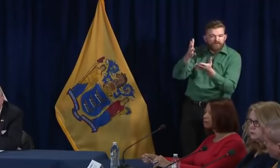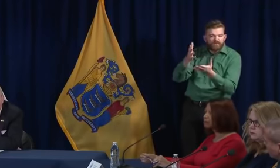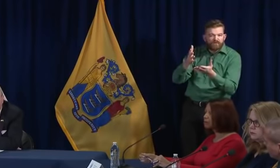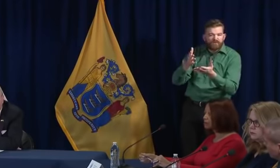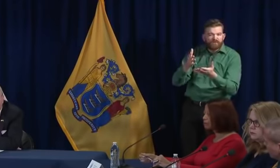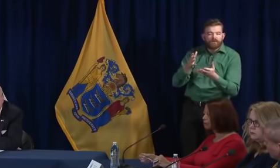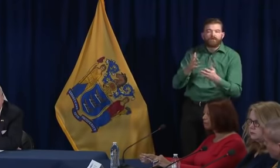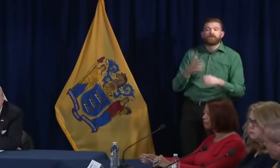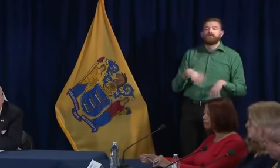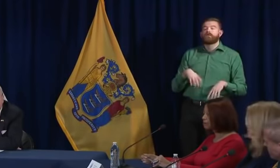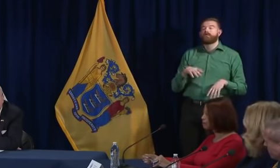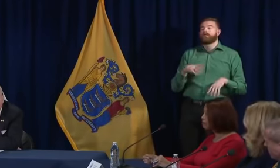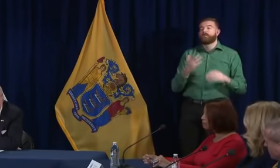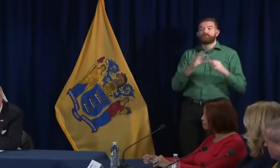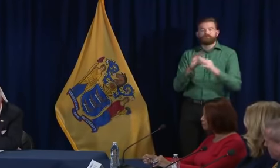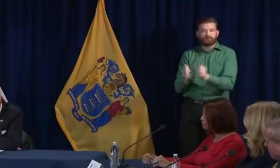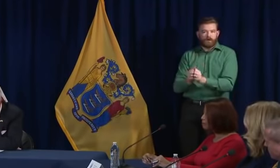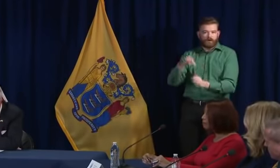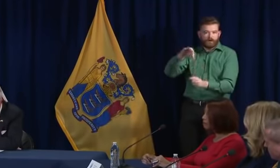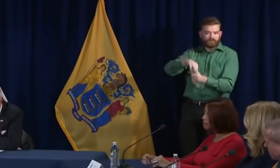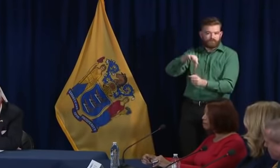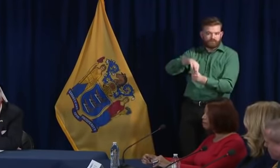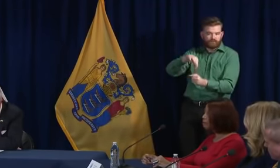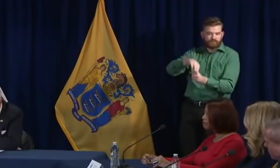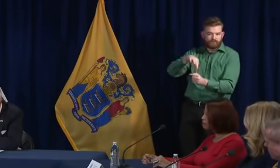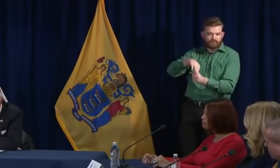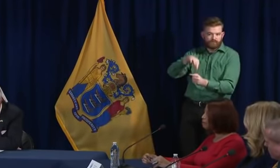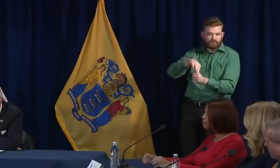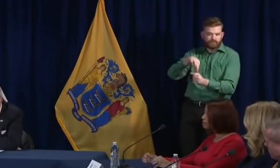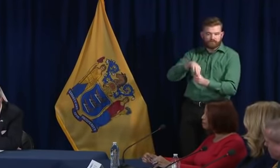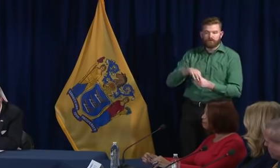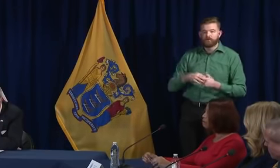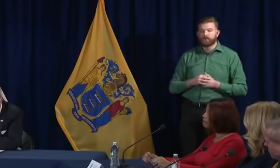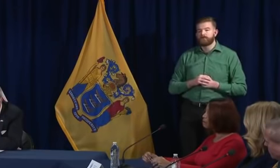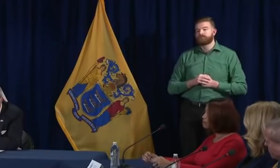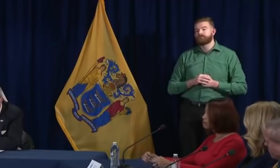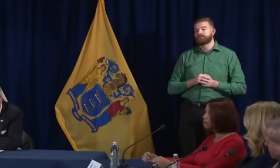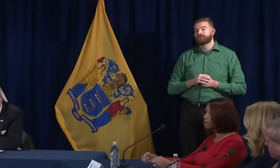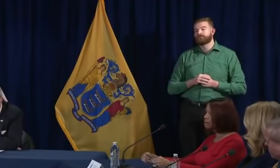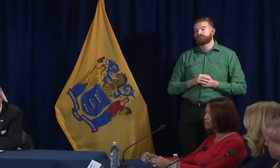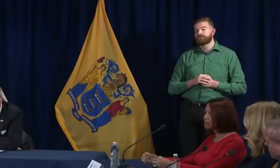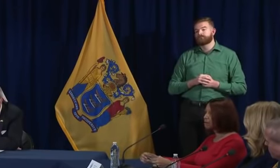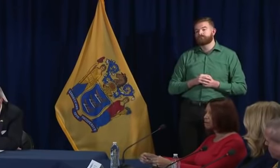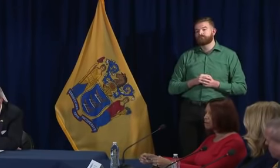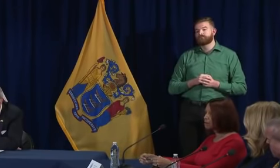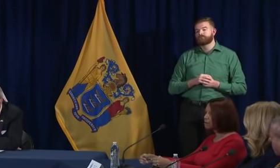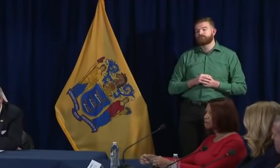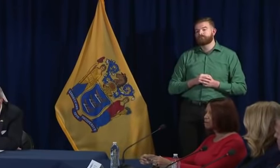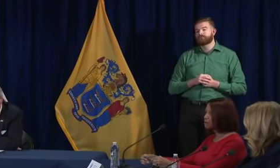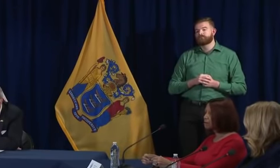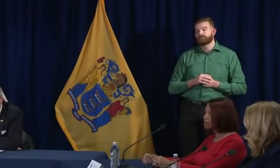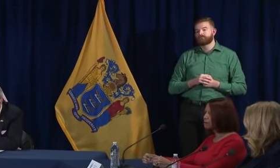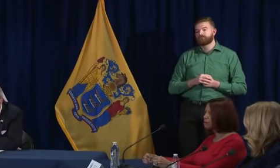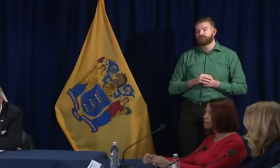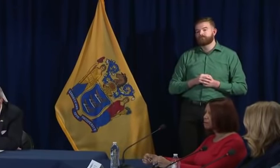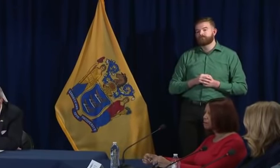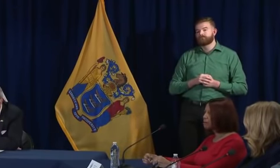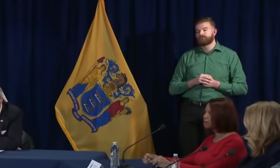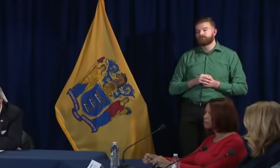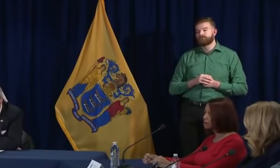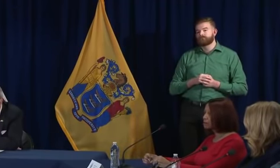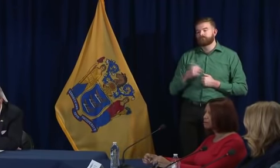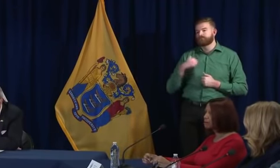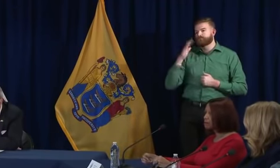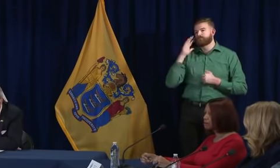elections. And we'll obviously have the, as best we can at that point, the overnight realities of